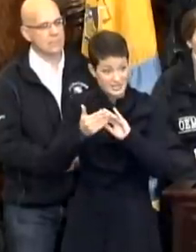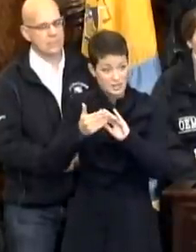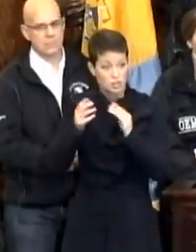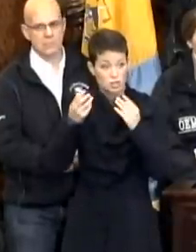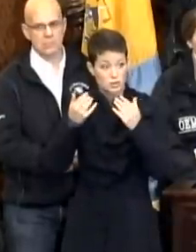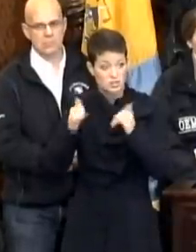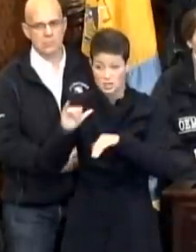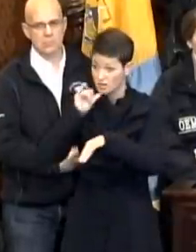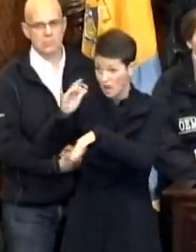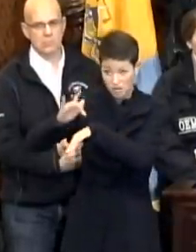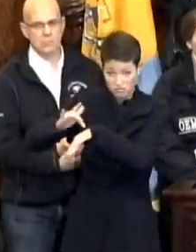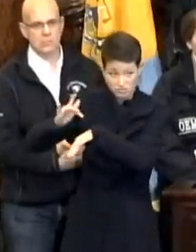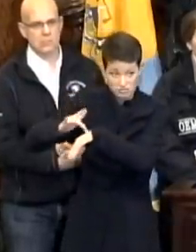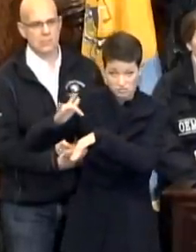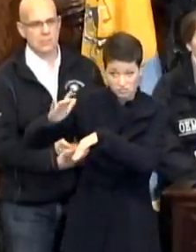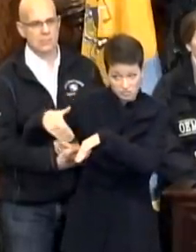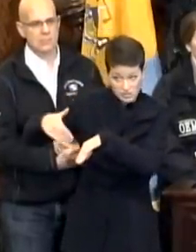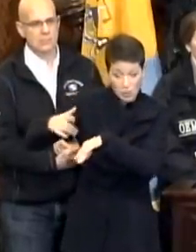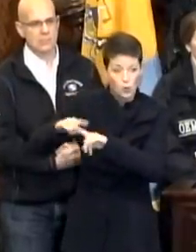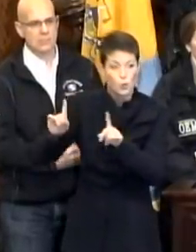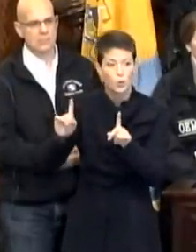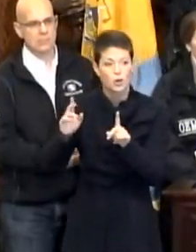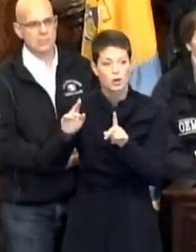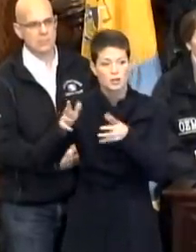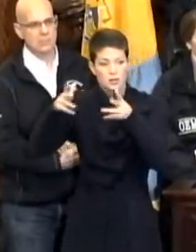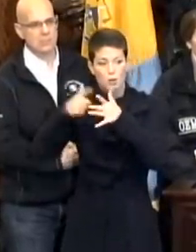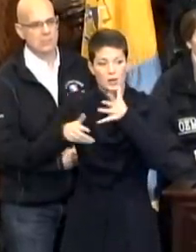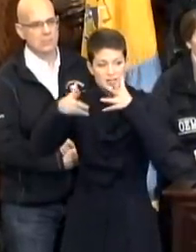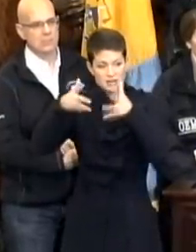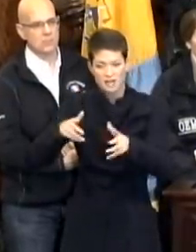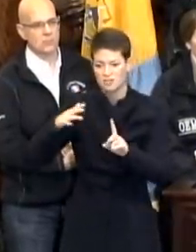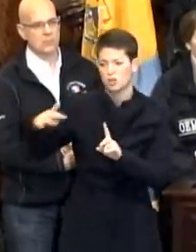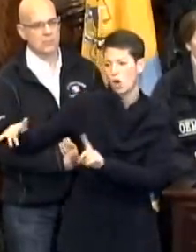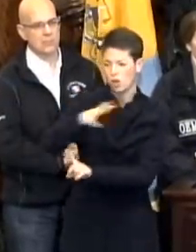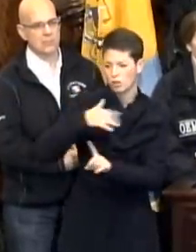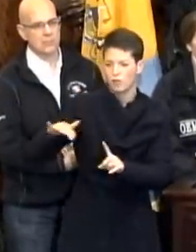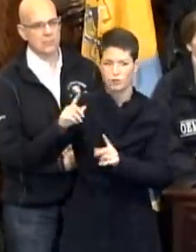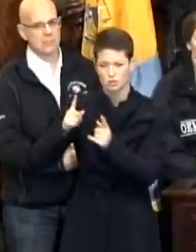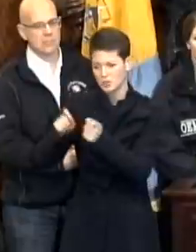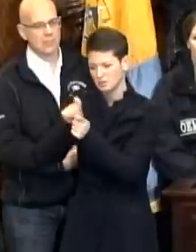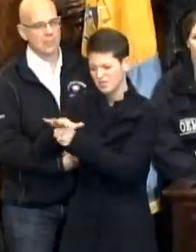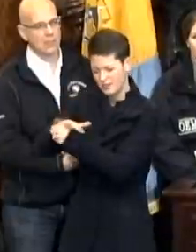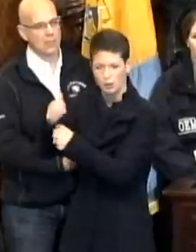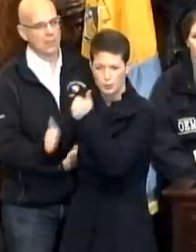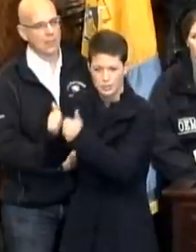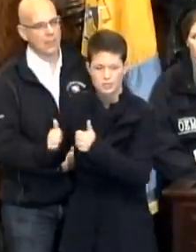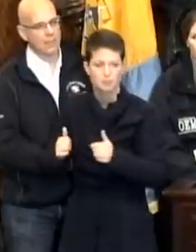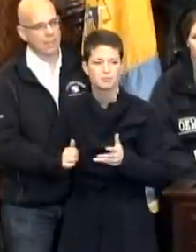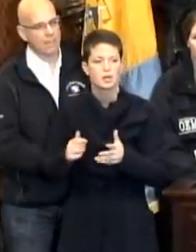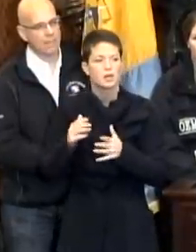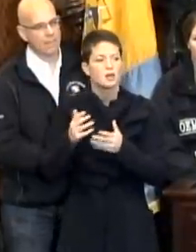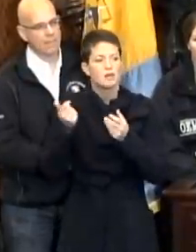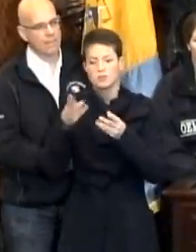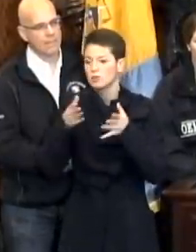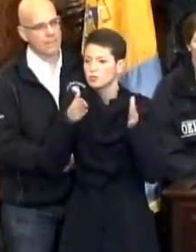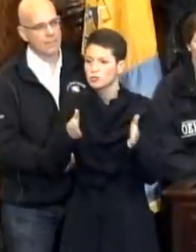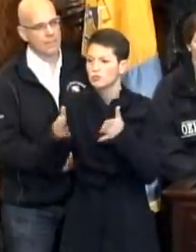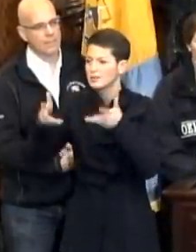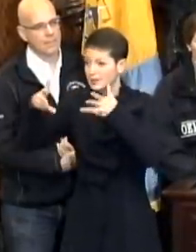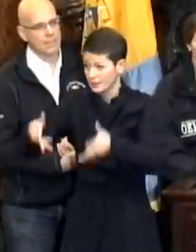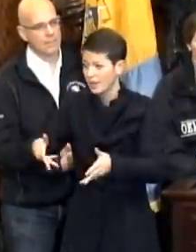still have to tackle that you haven't gone to, or is the remaining part scattered throughout the city? Yeah, the remaining streets that we need to